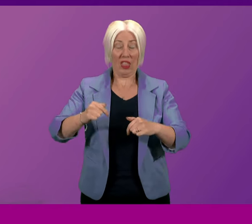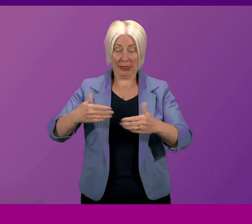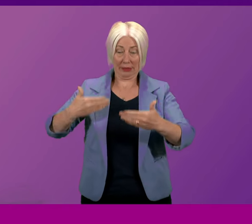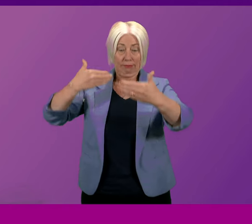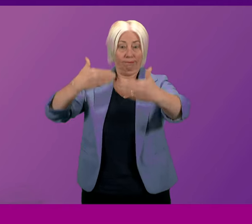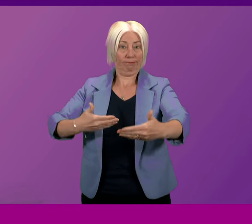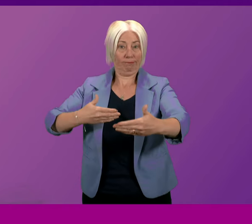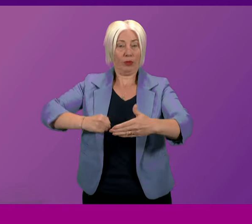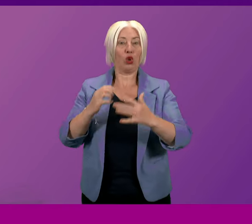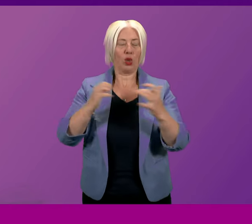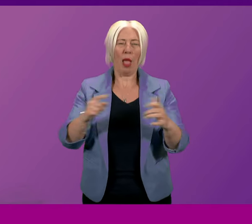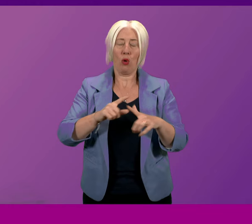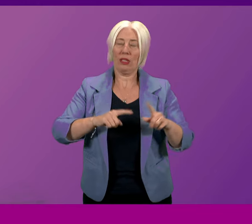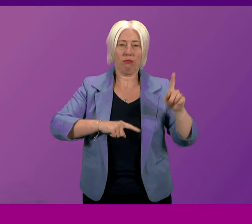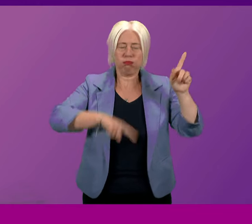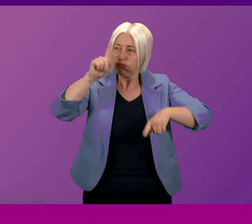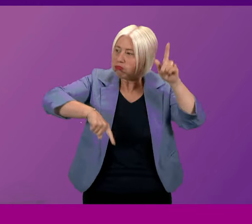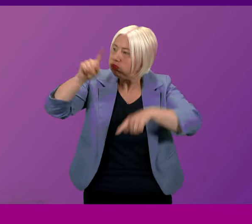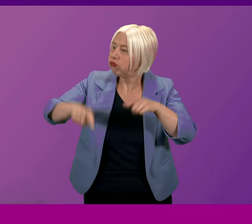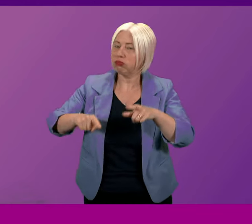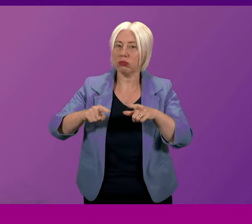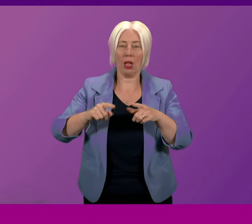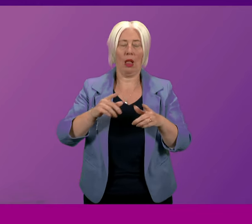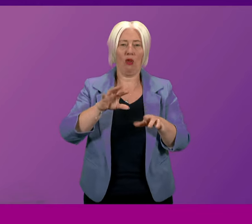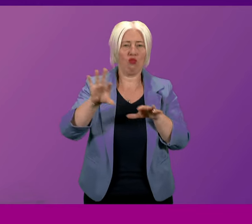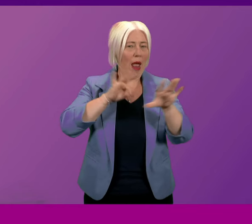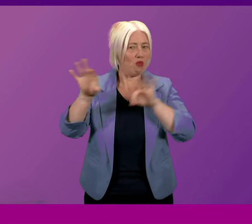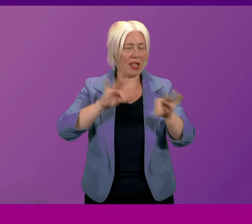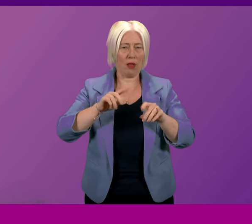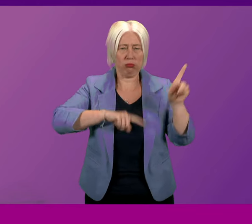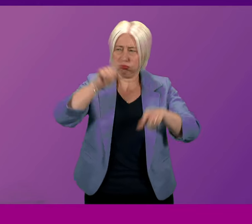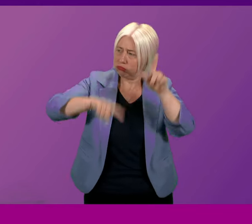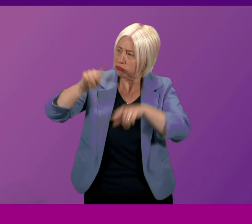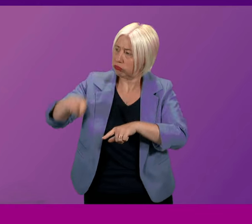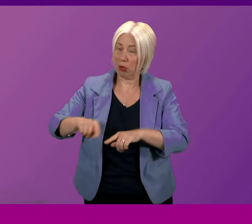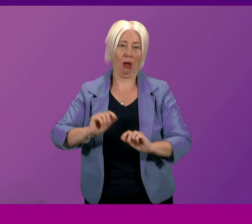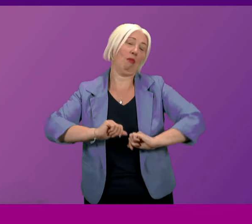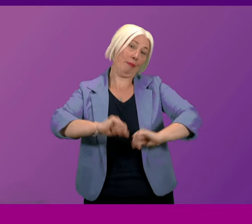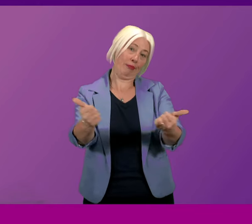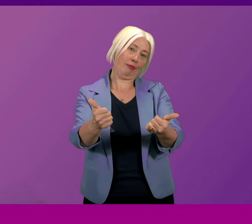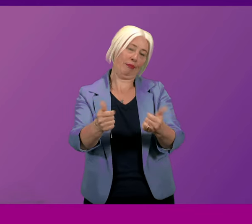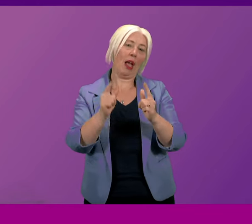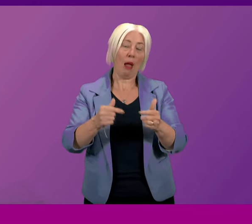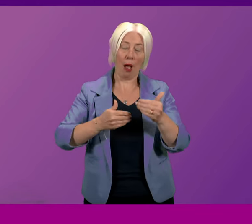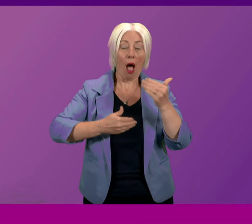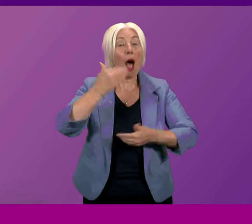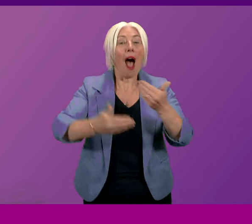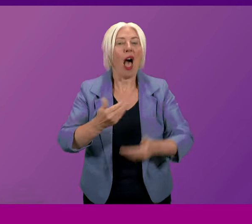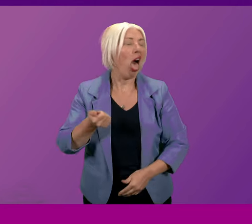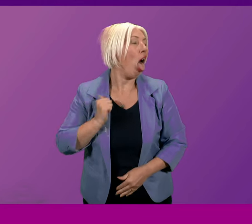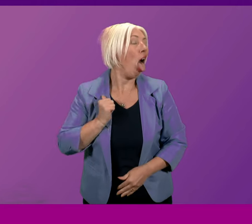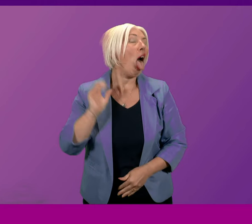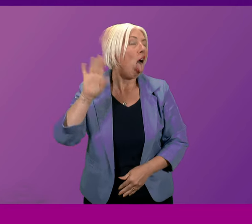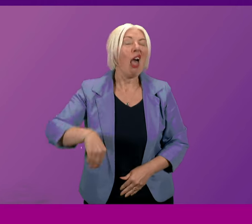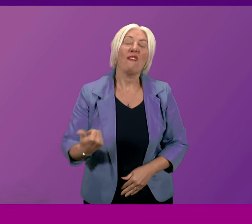and representative ever returned. That is welcome, but such progress cannot be taken for granted. It